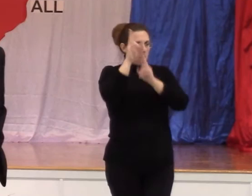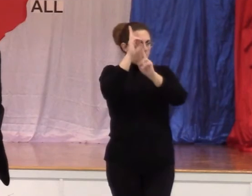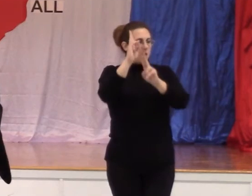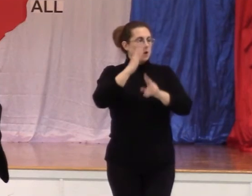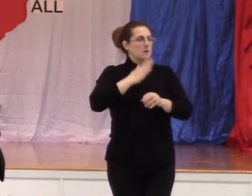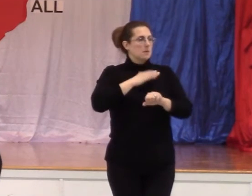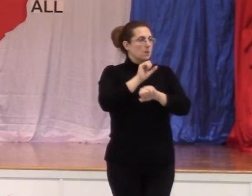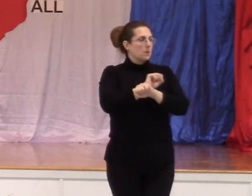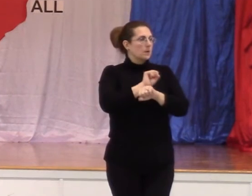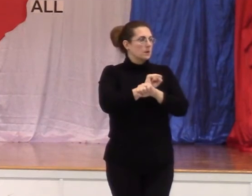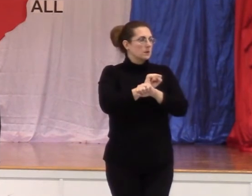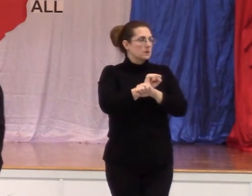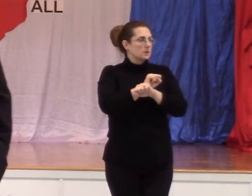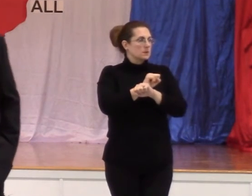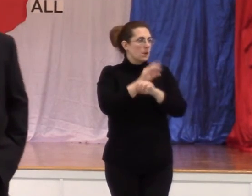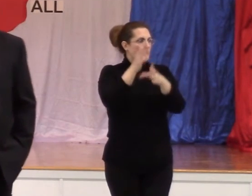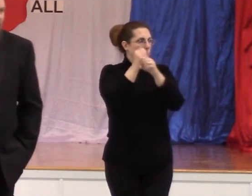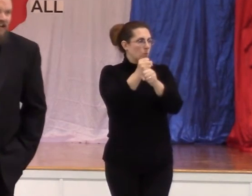word.